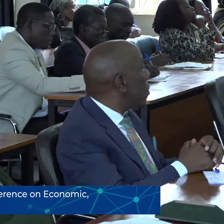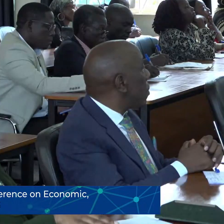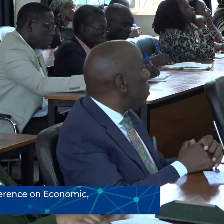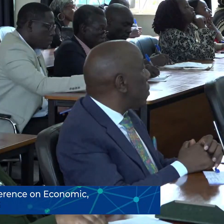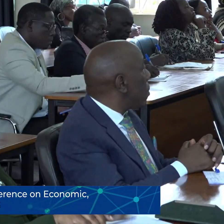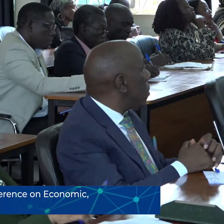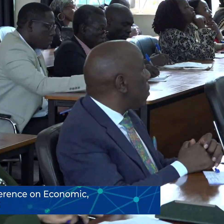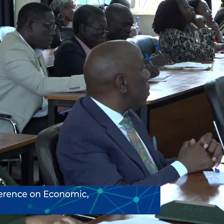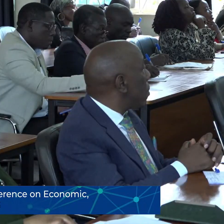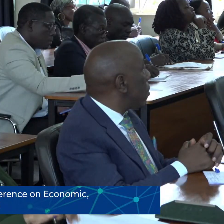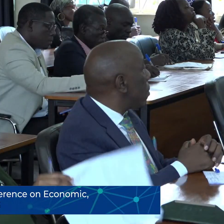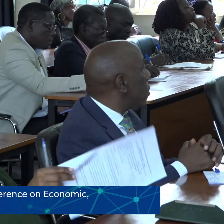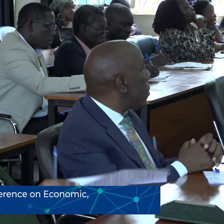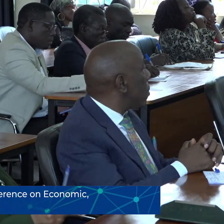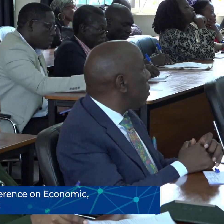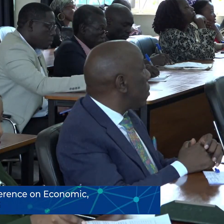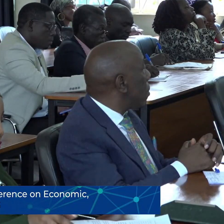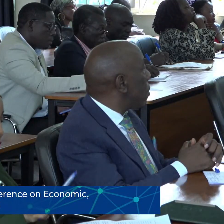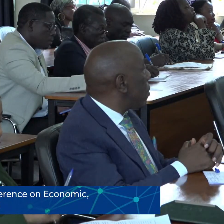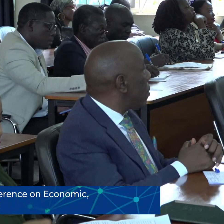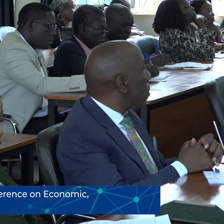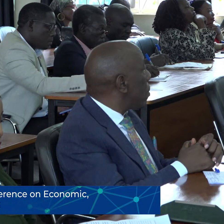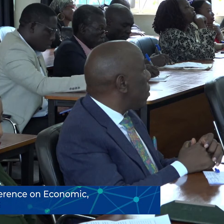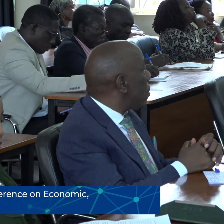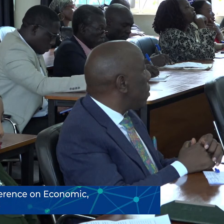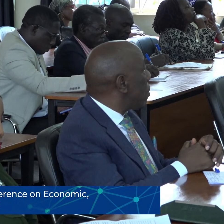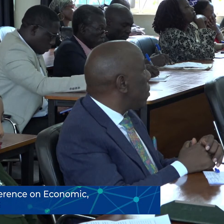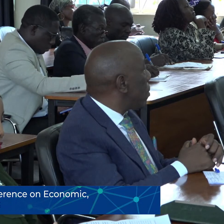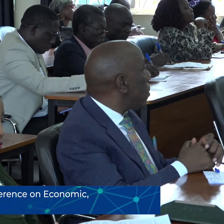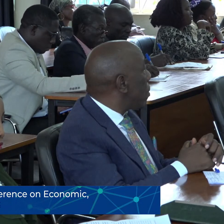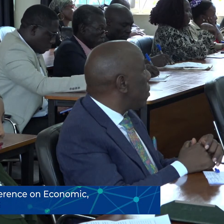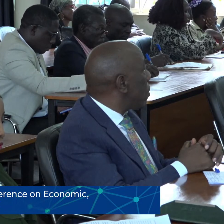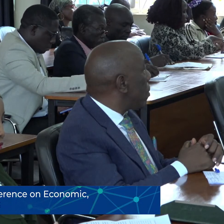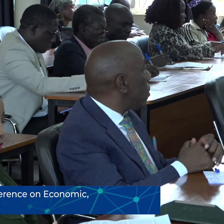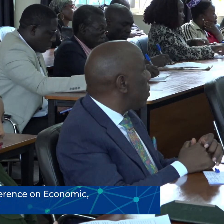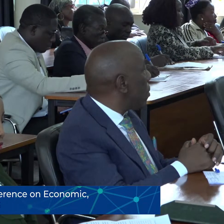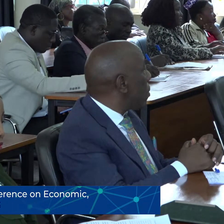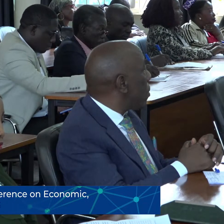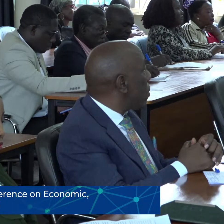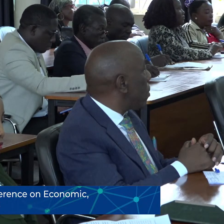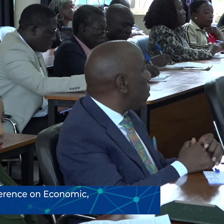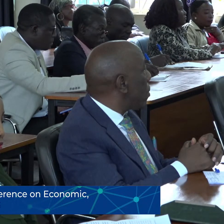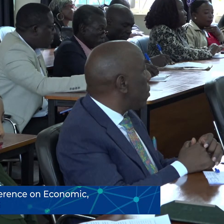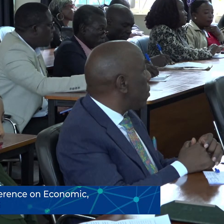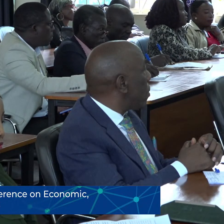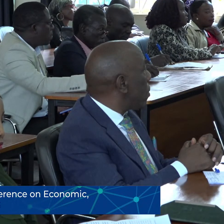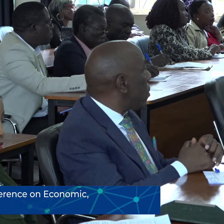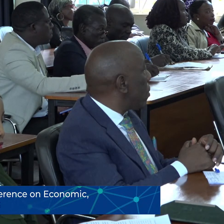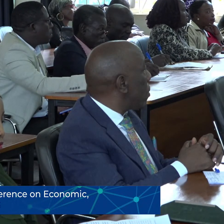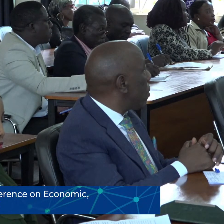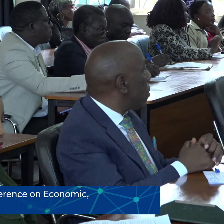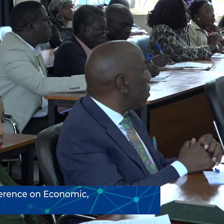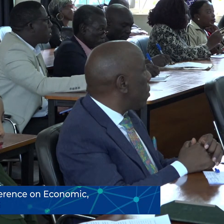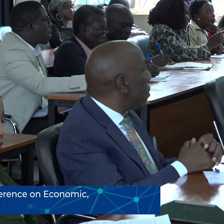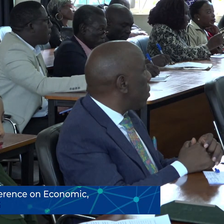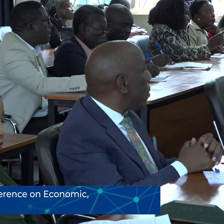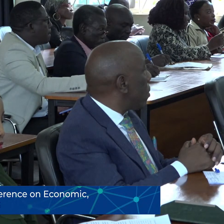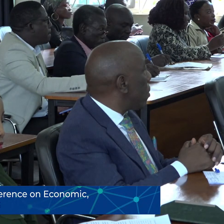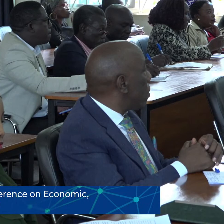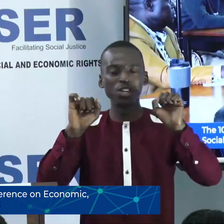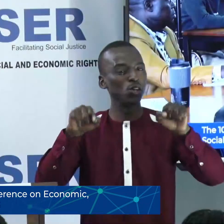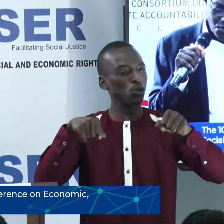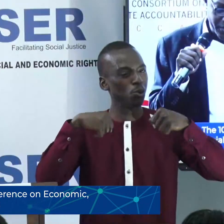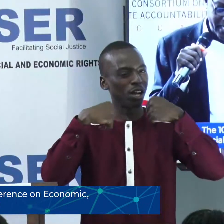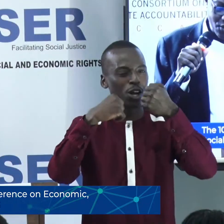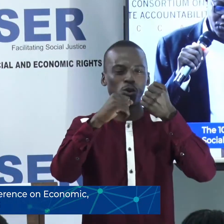that when you see the countries that have been able to break through economically, there is no country which can break